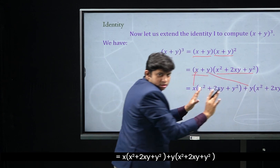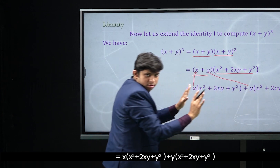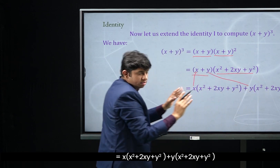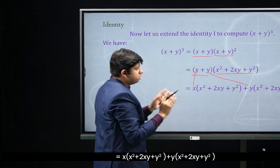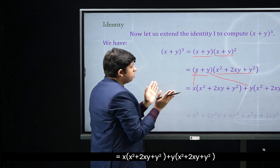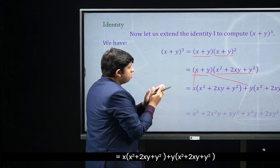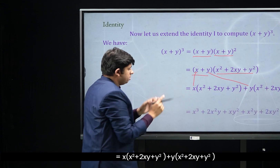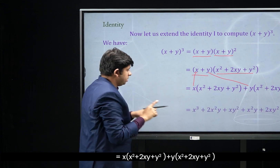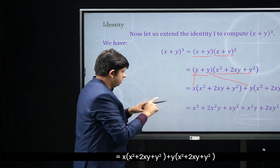square.